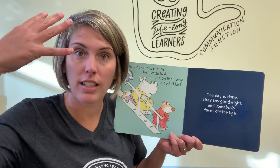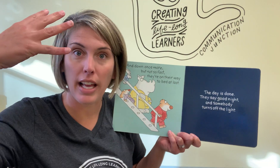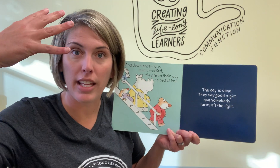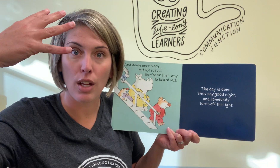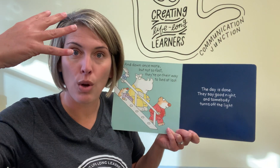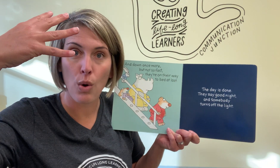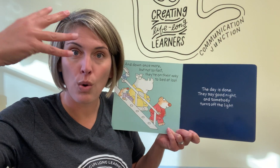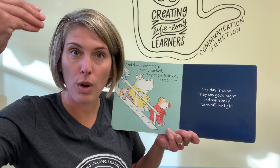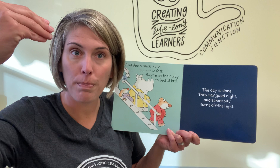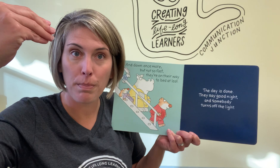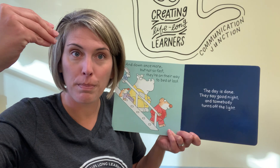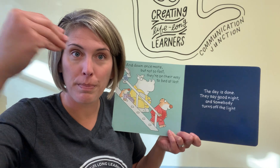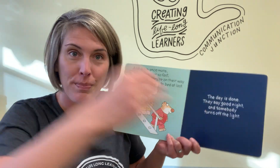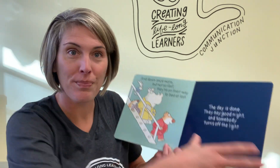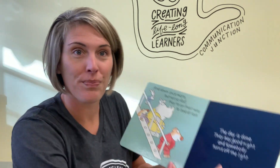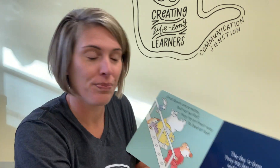light. Whoop!